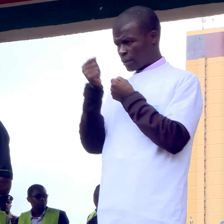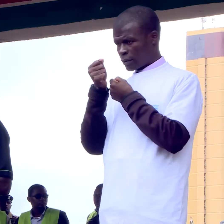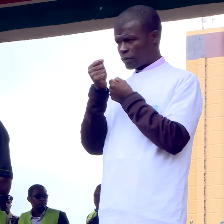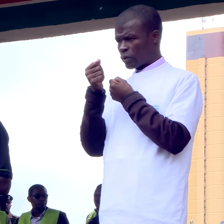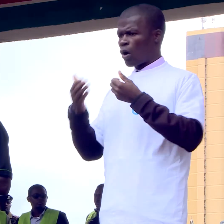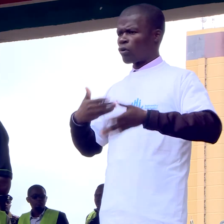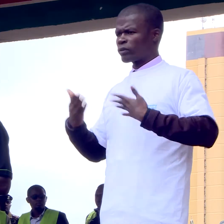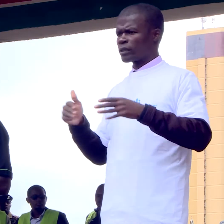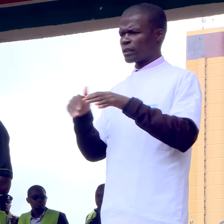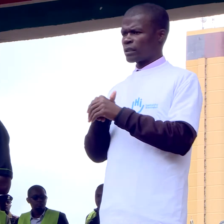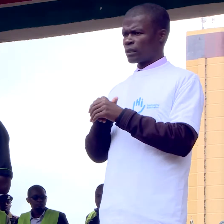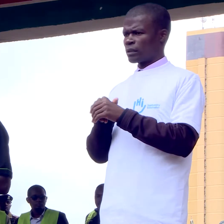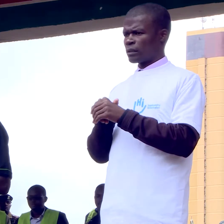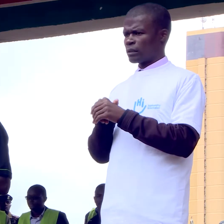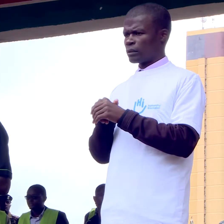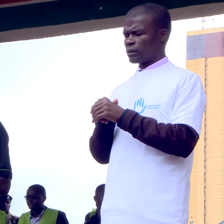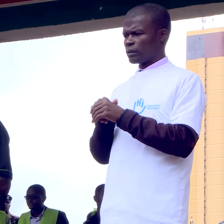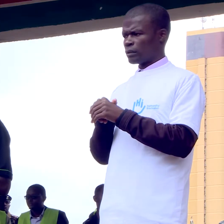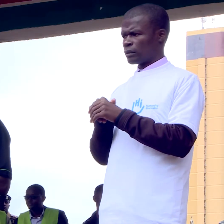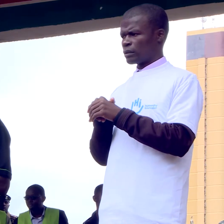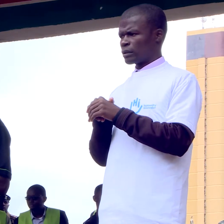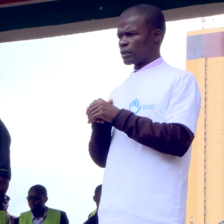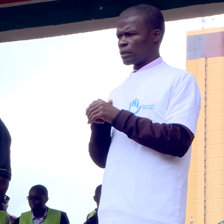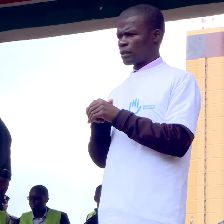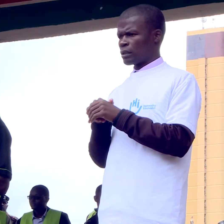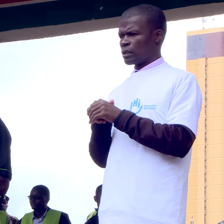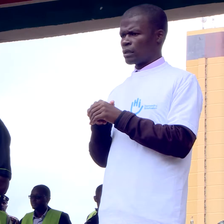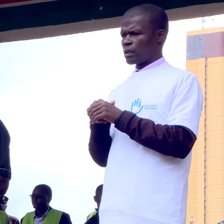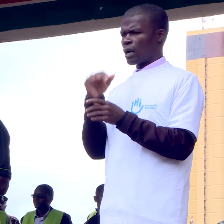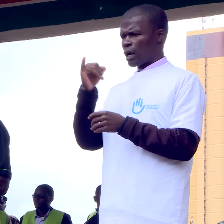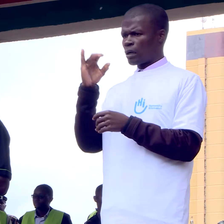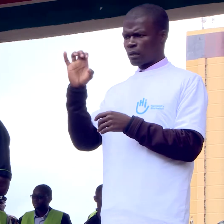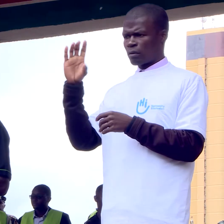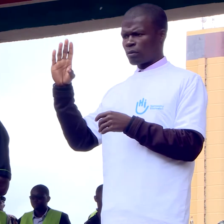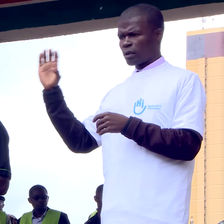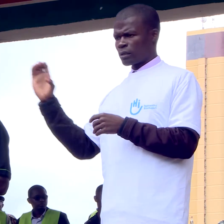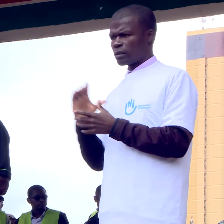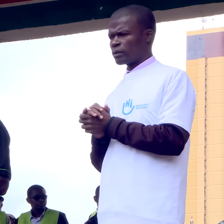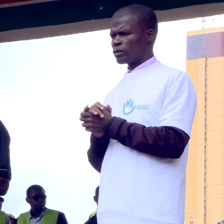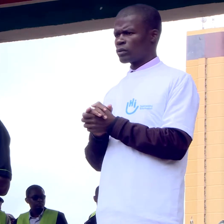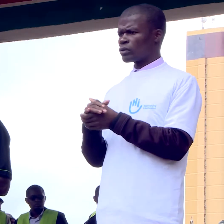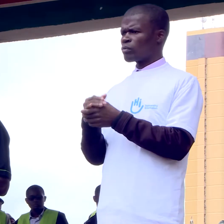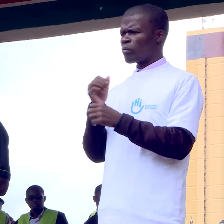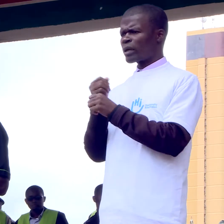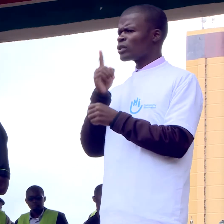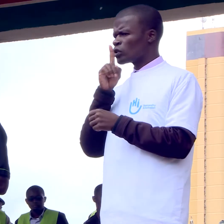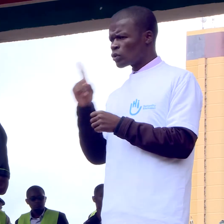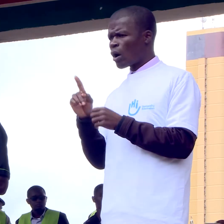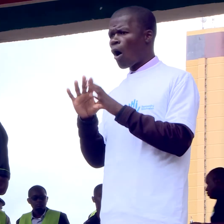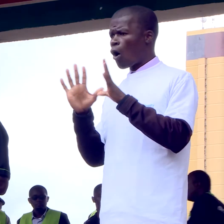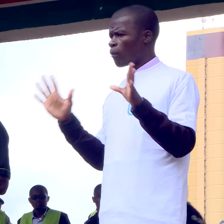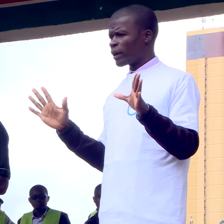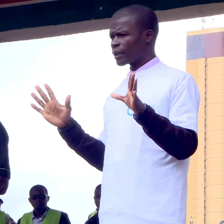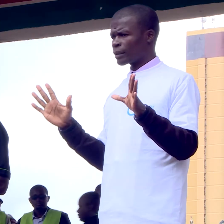confidence in the institution. So far, the Commission has undertaken measures to ensure transparency in the procurement